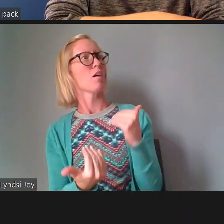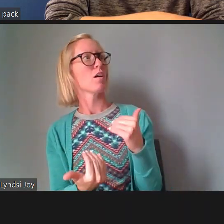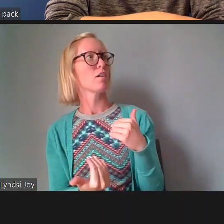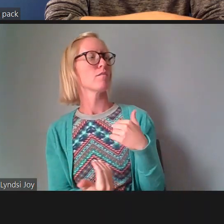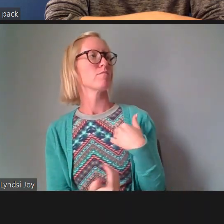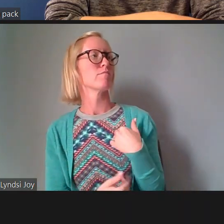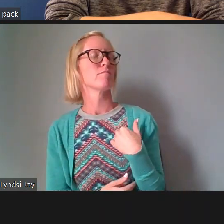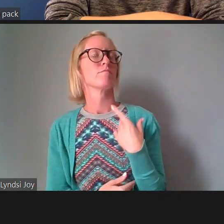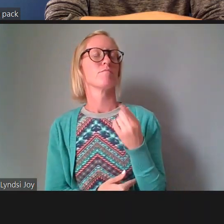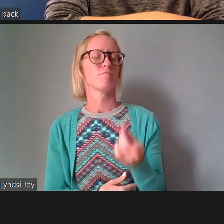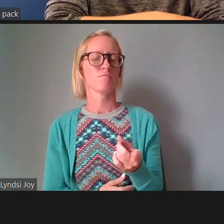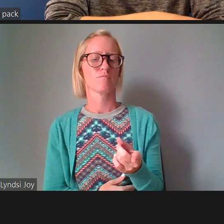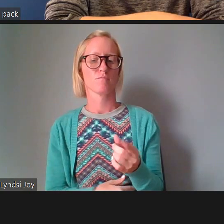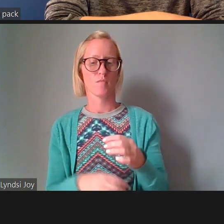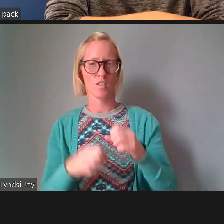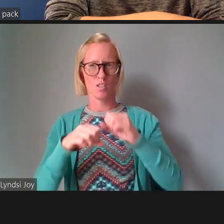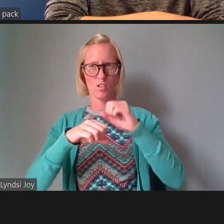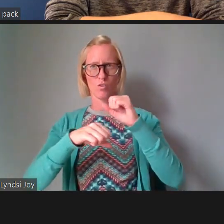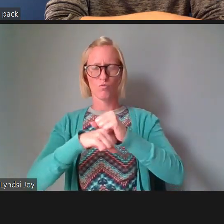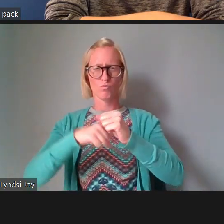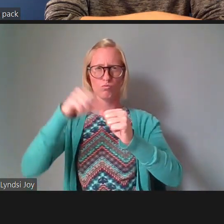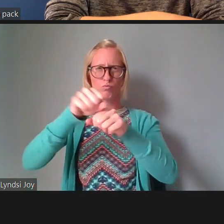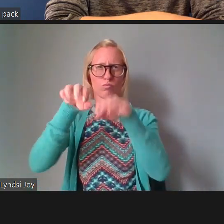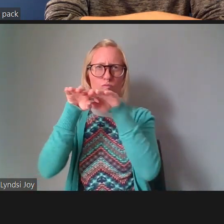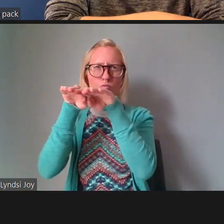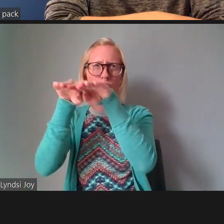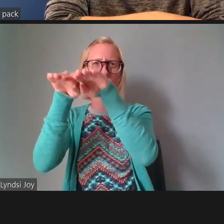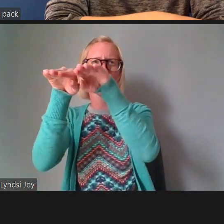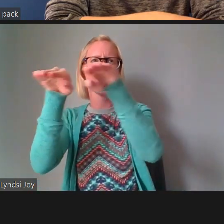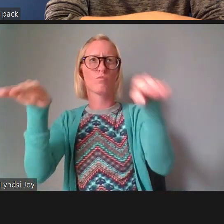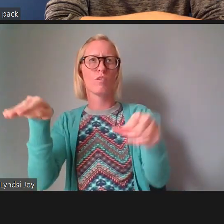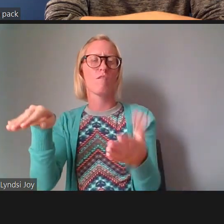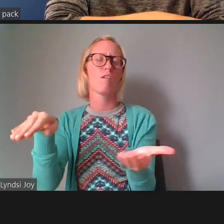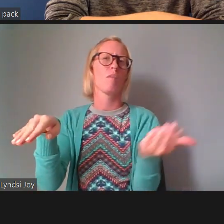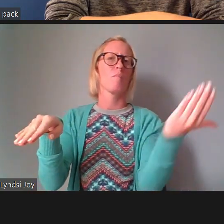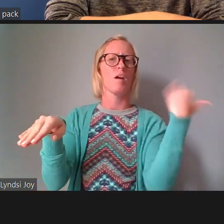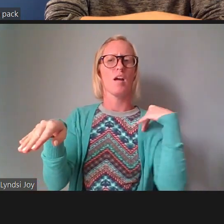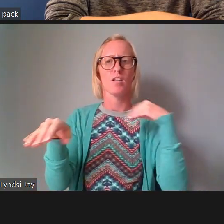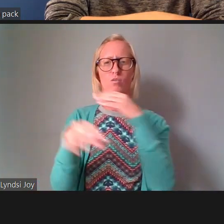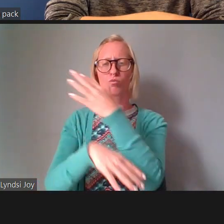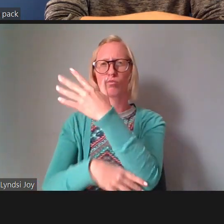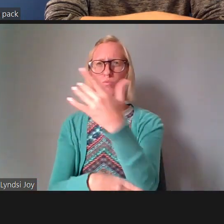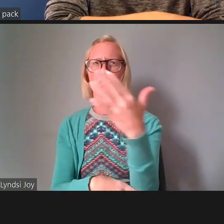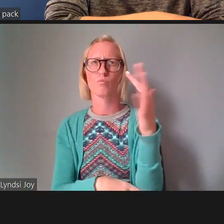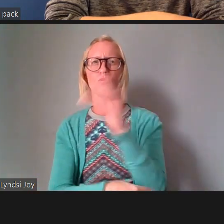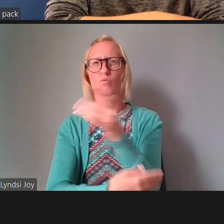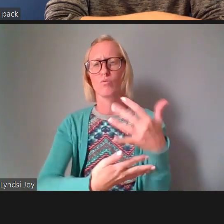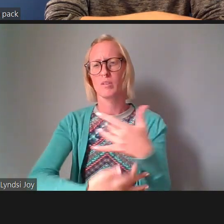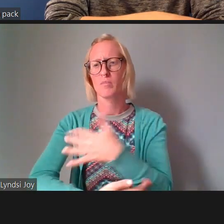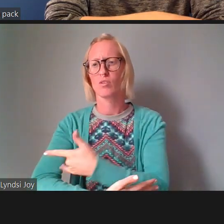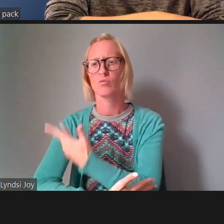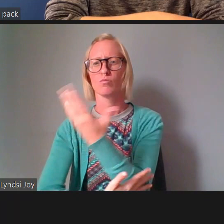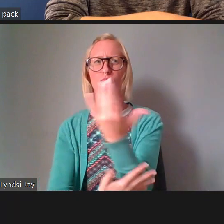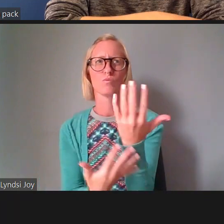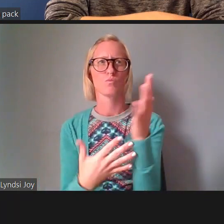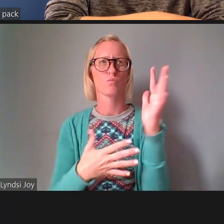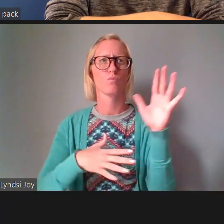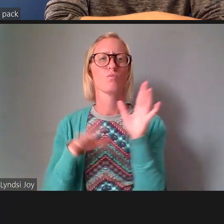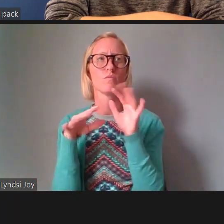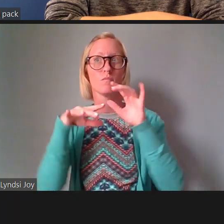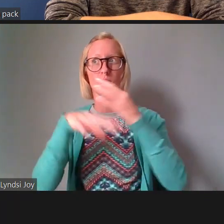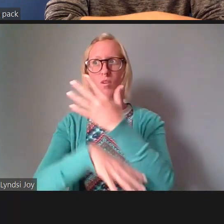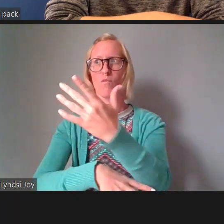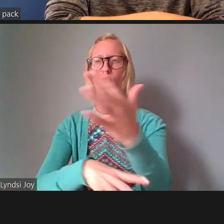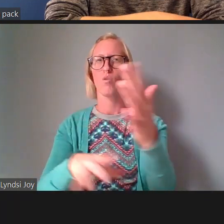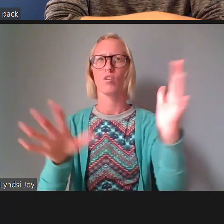pink granite on the next cliff was further back from the creepers and trees so that they could trot up the path. This again led into more open